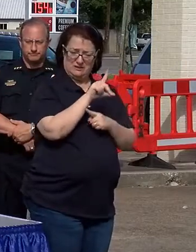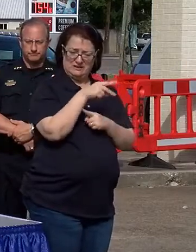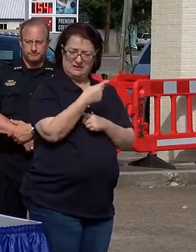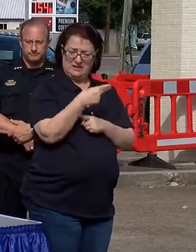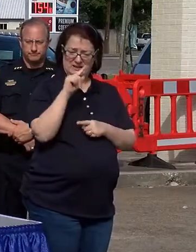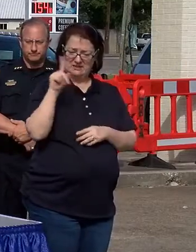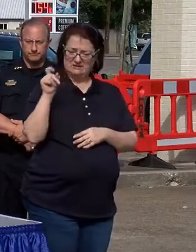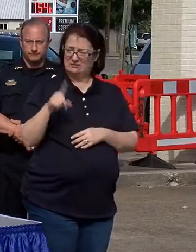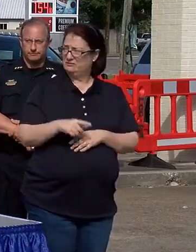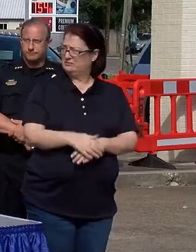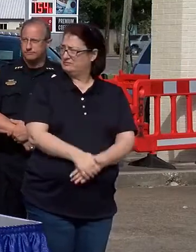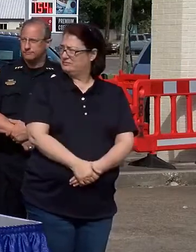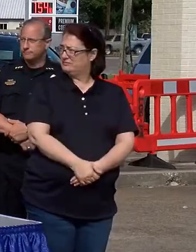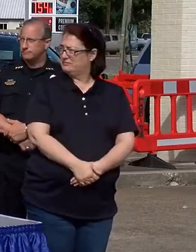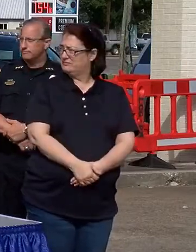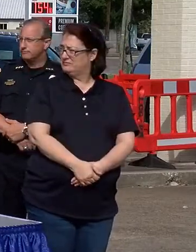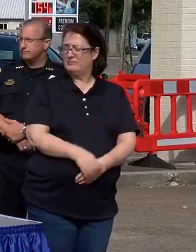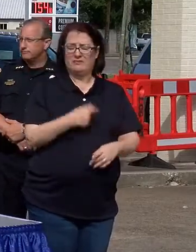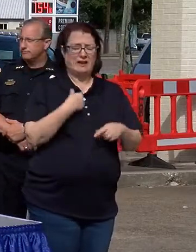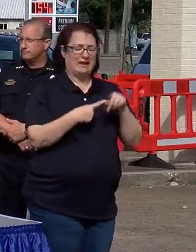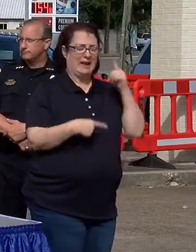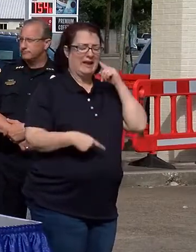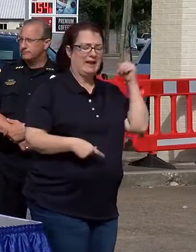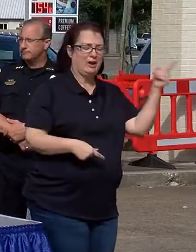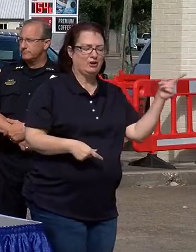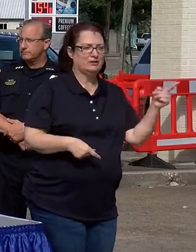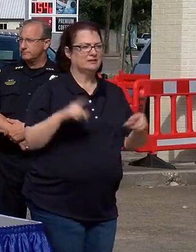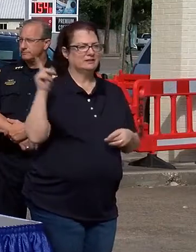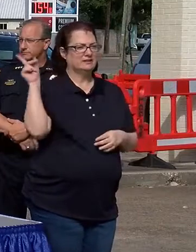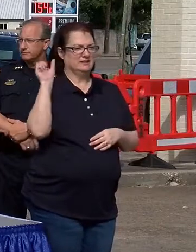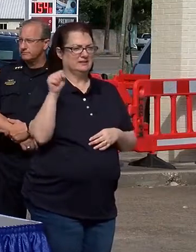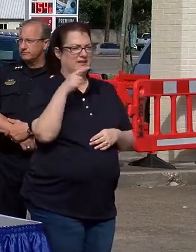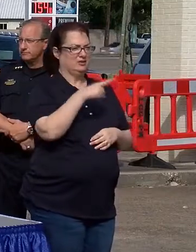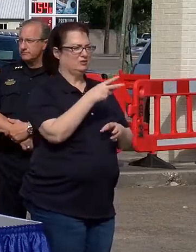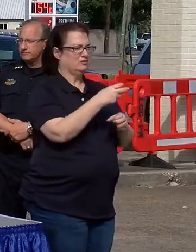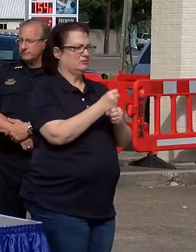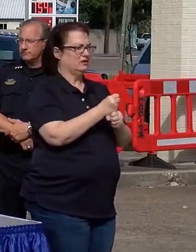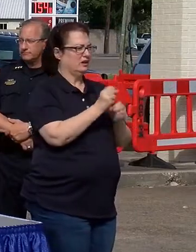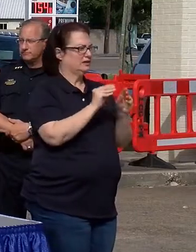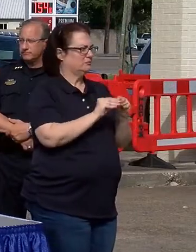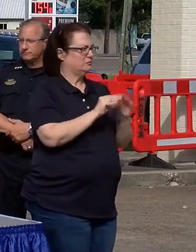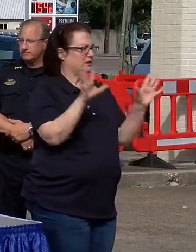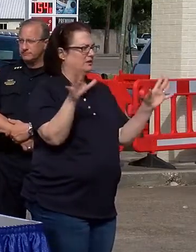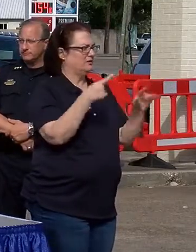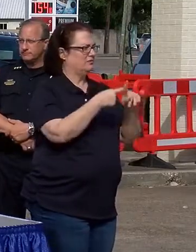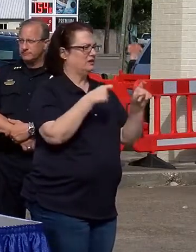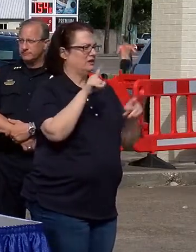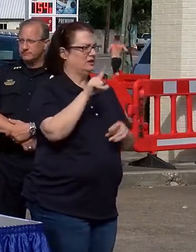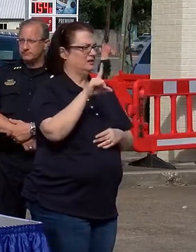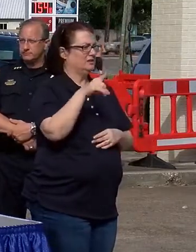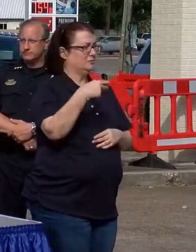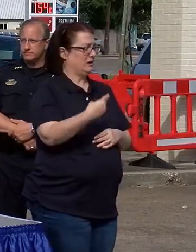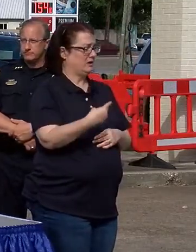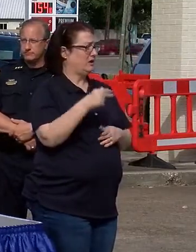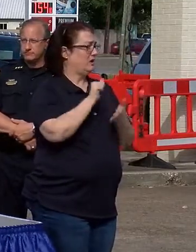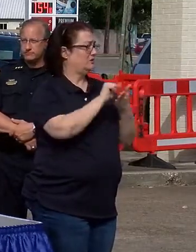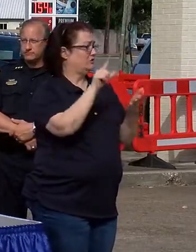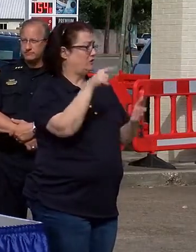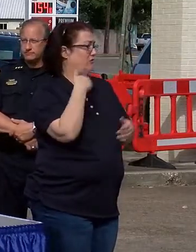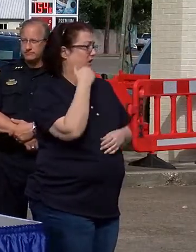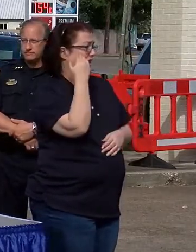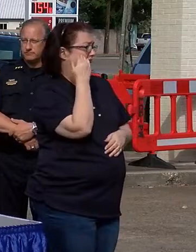Health? I can't hear. Have you gotten explicit approval from the Louisiana Department of Health? So the department, all I know, Christian,